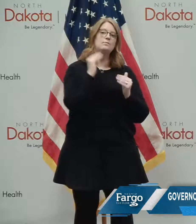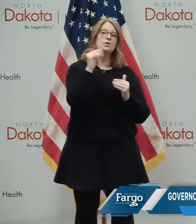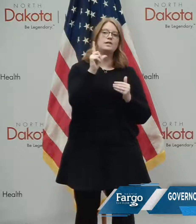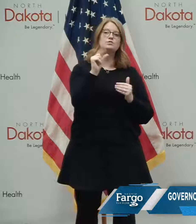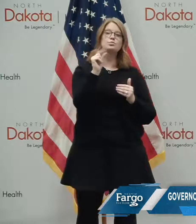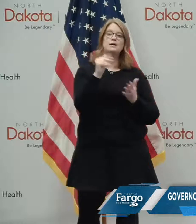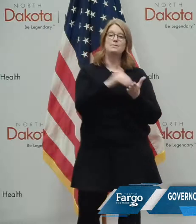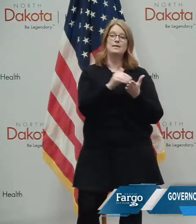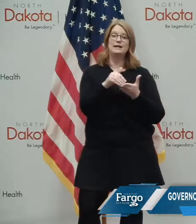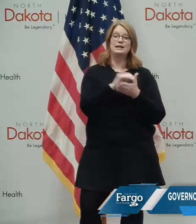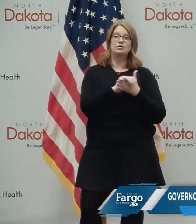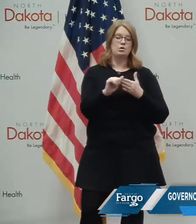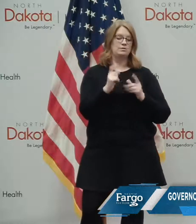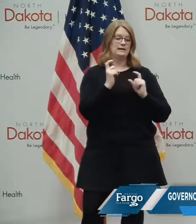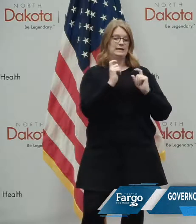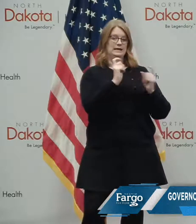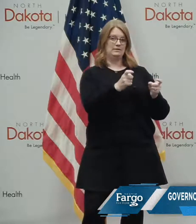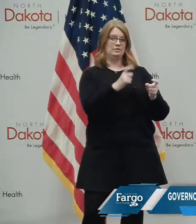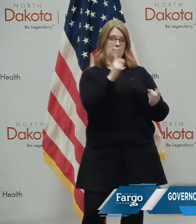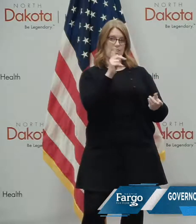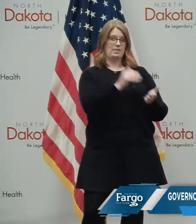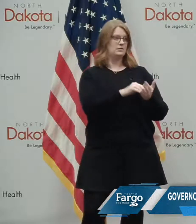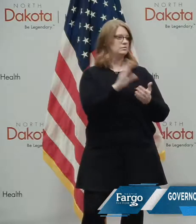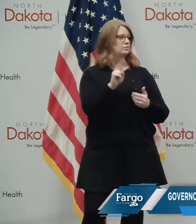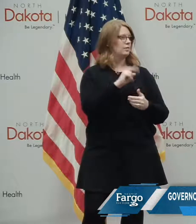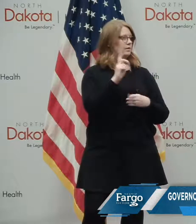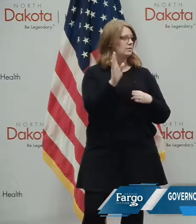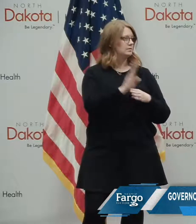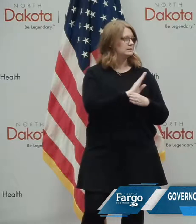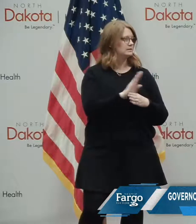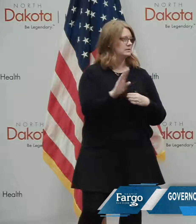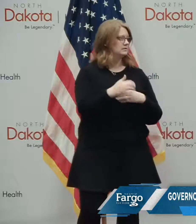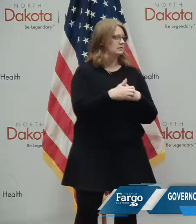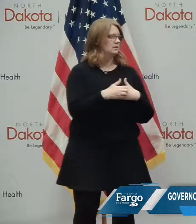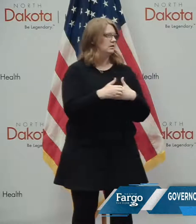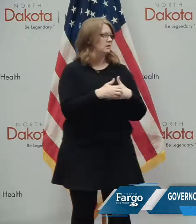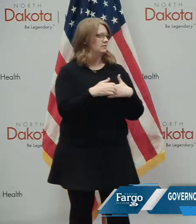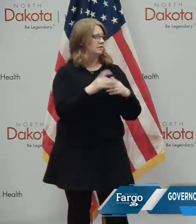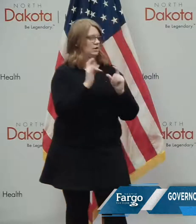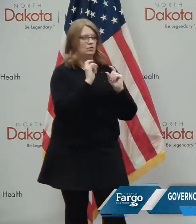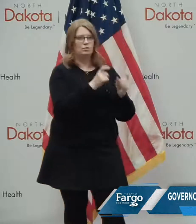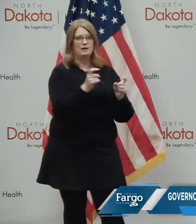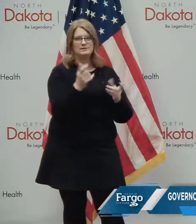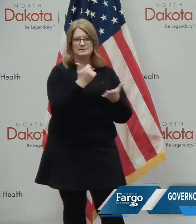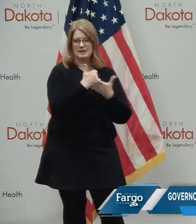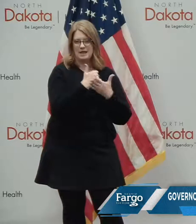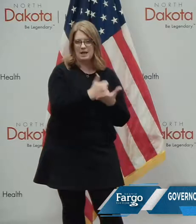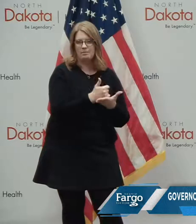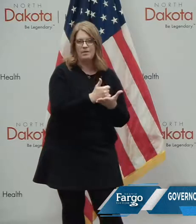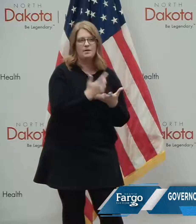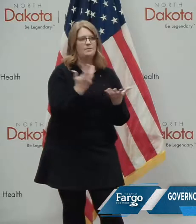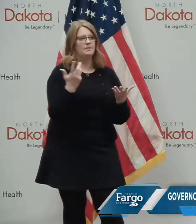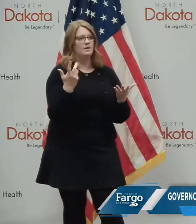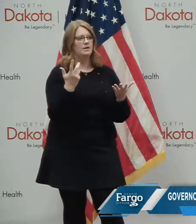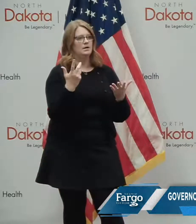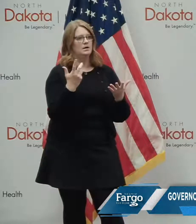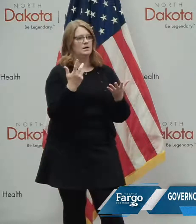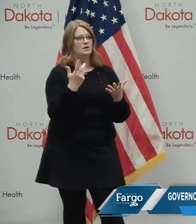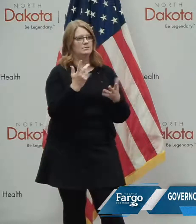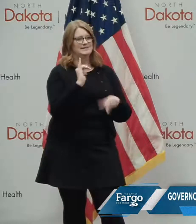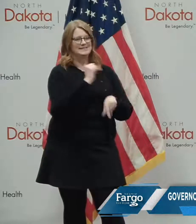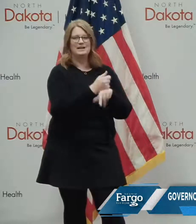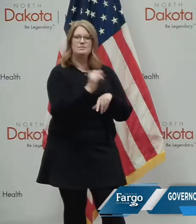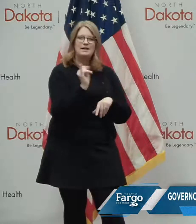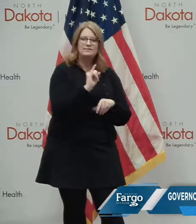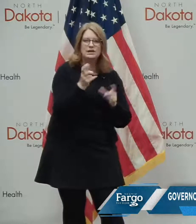million has been rewarded to 1,000 North Dakota businesses for grants to help them put in infection control